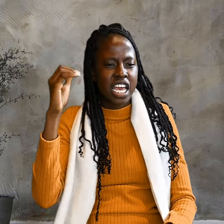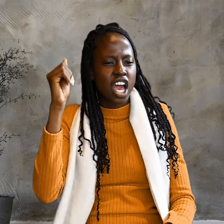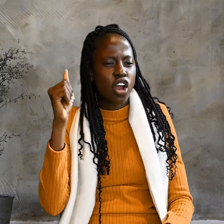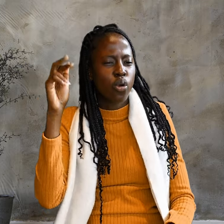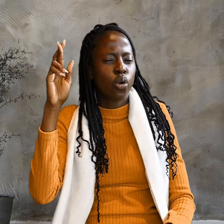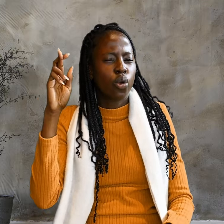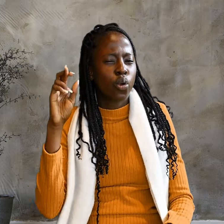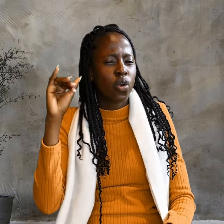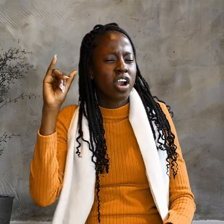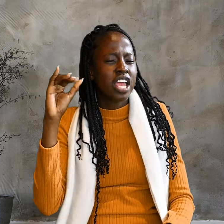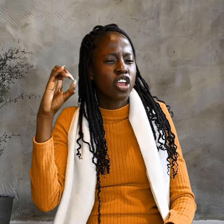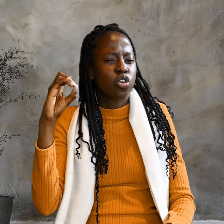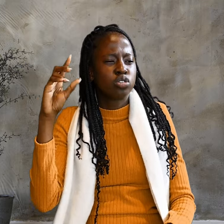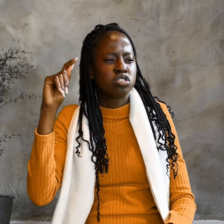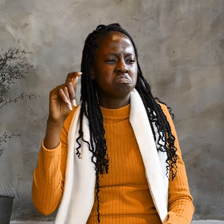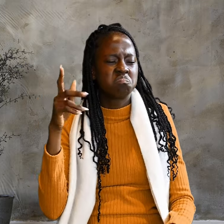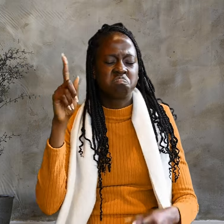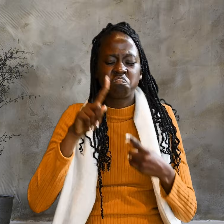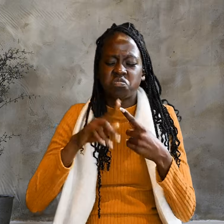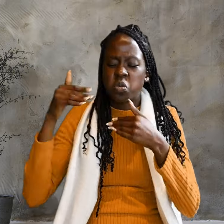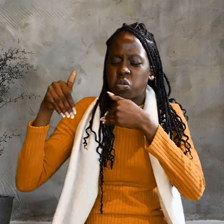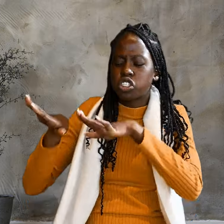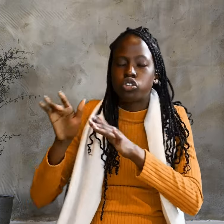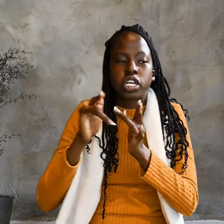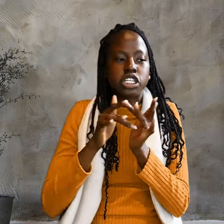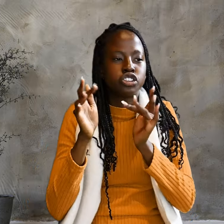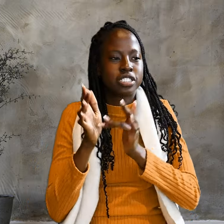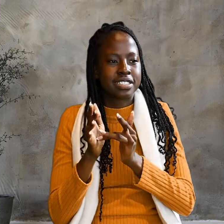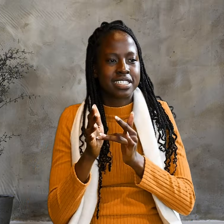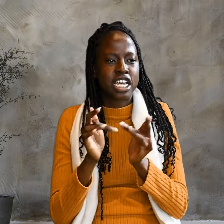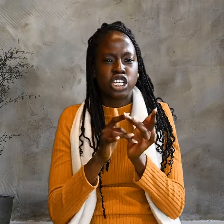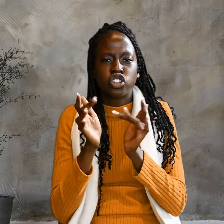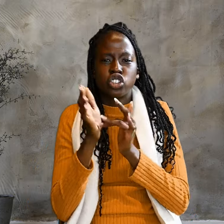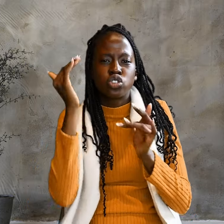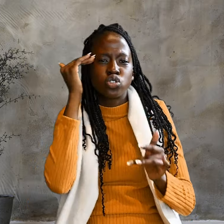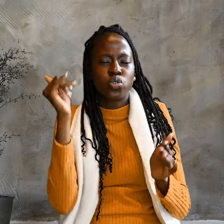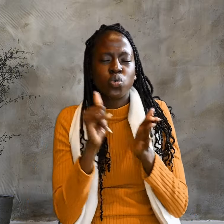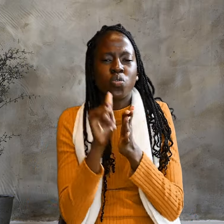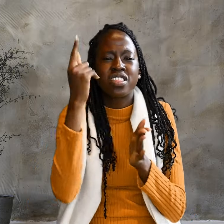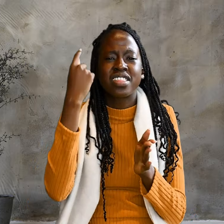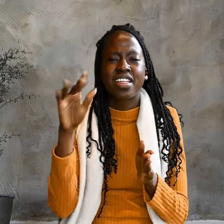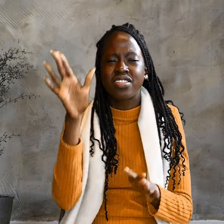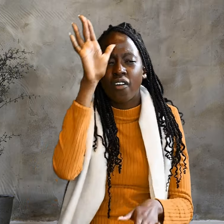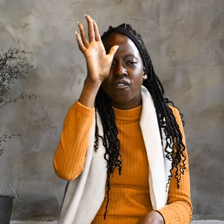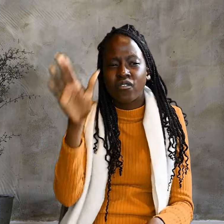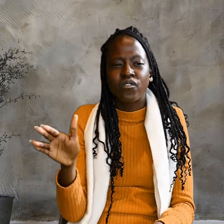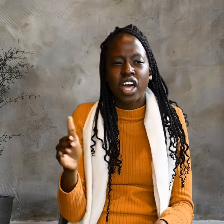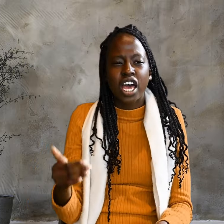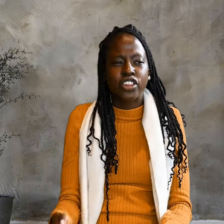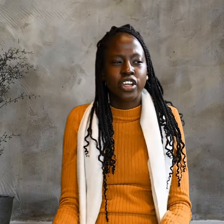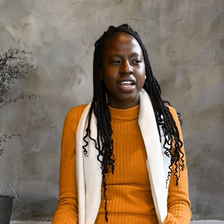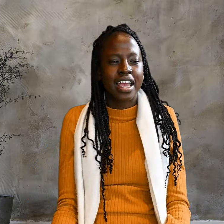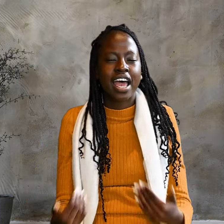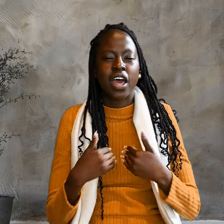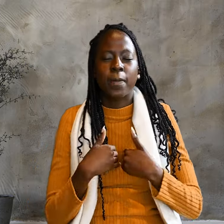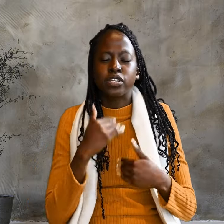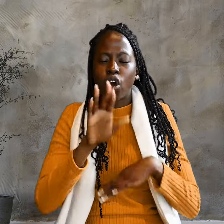to betray Jesus. Jesus knew that the Father had put all things under